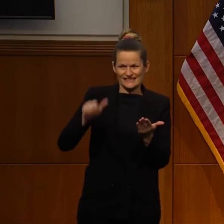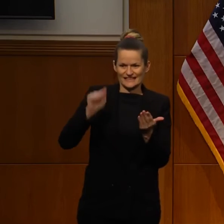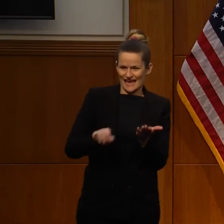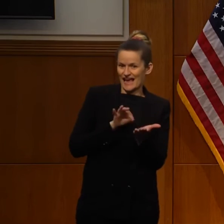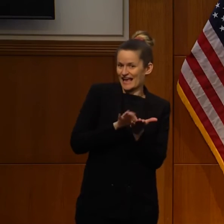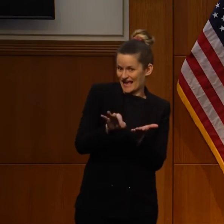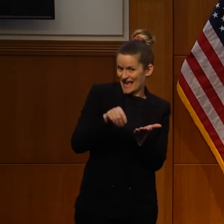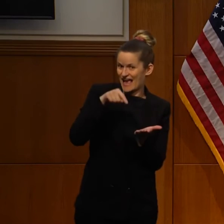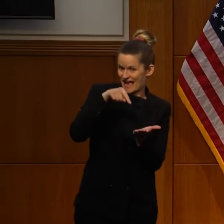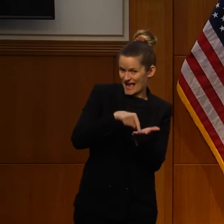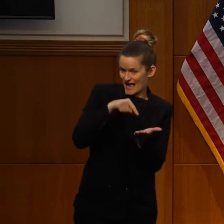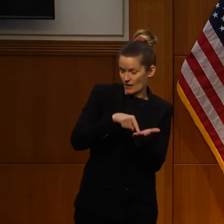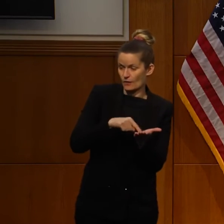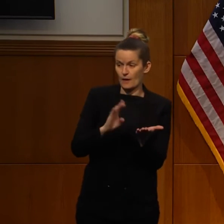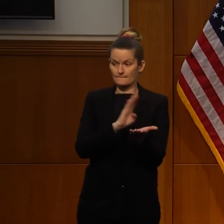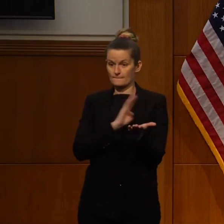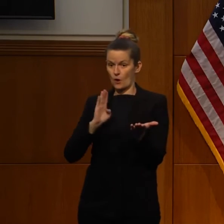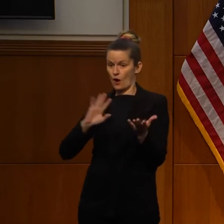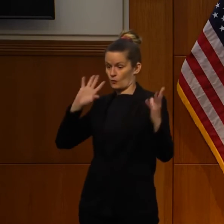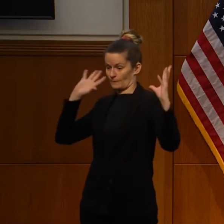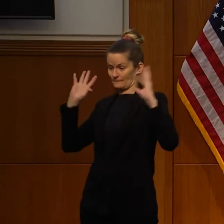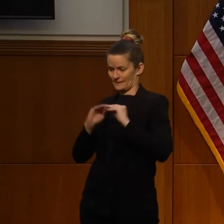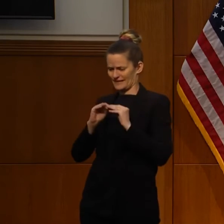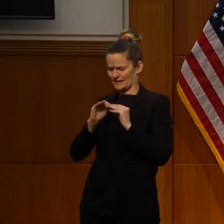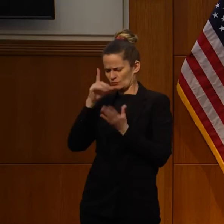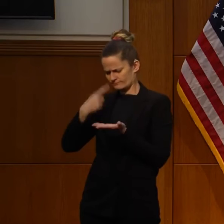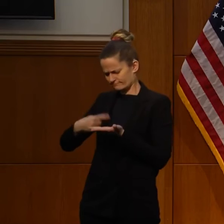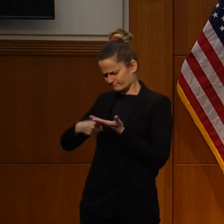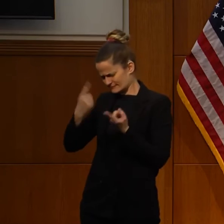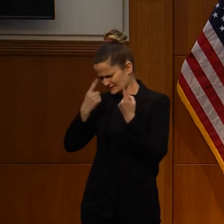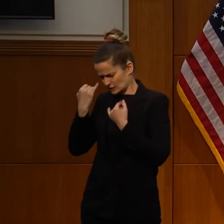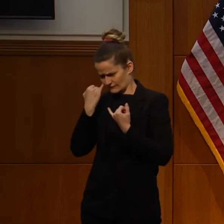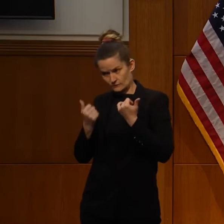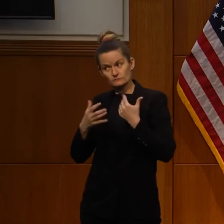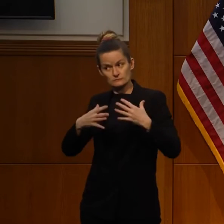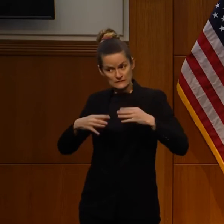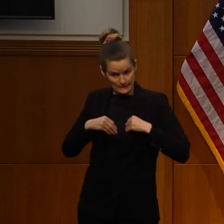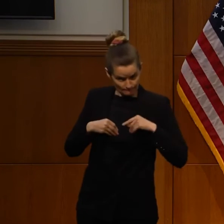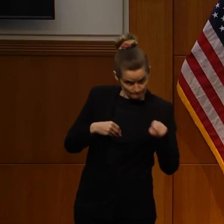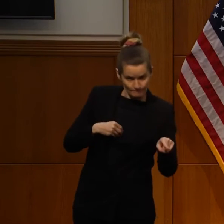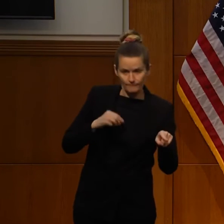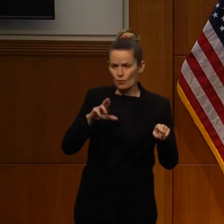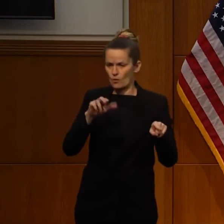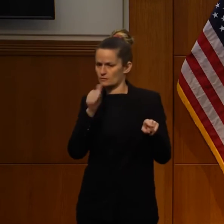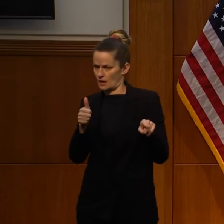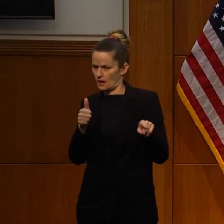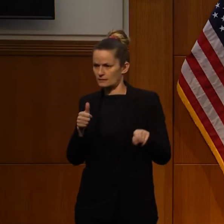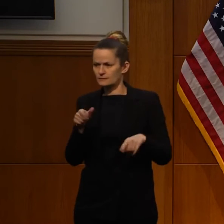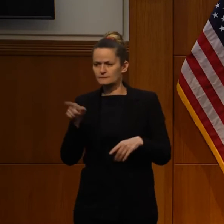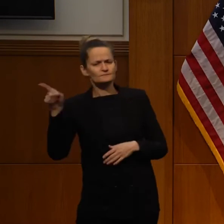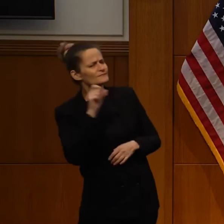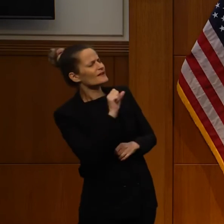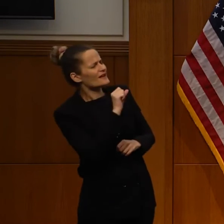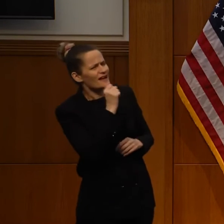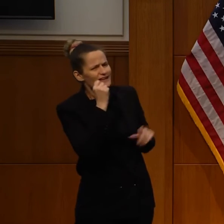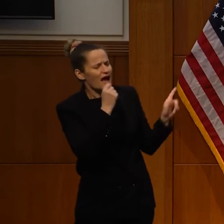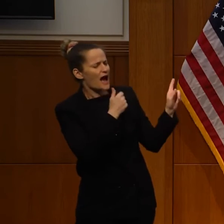meet and consider that ballot. And we have not received. I understand that. Sorry. No, go